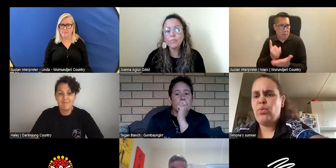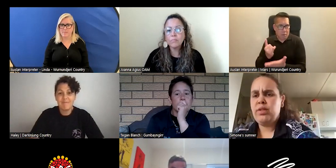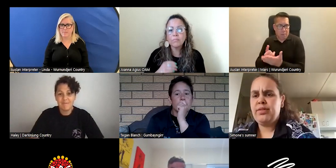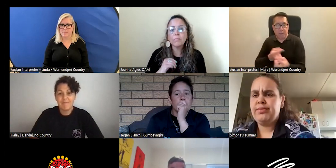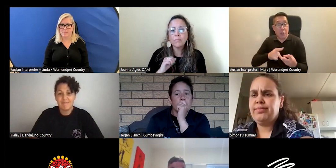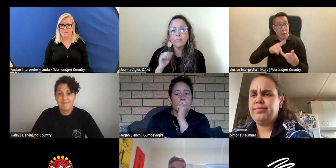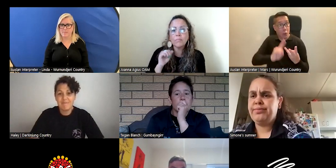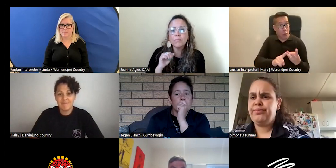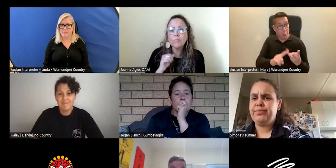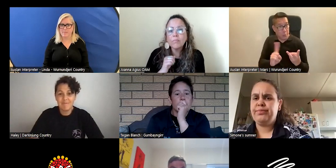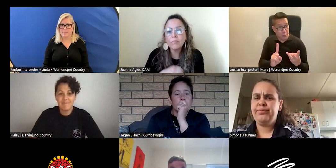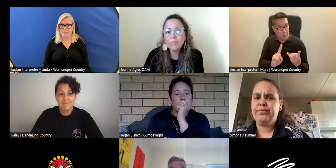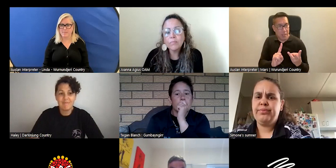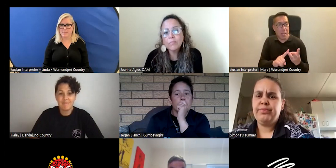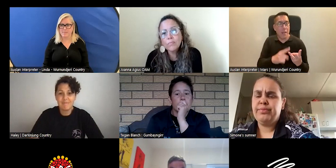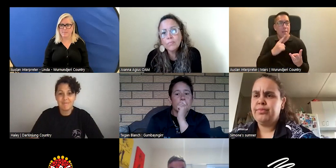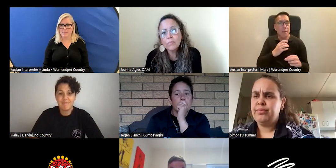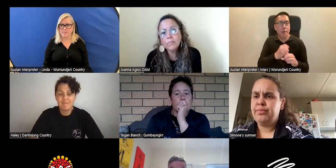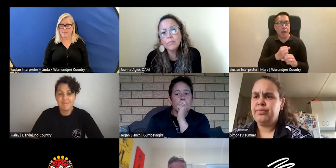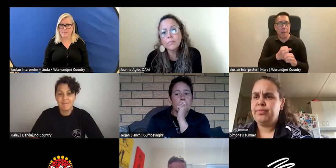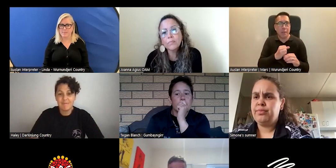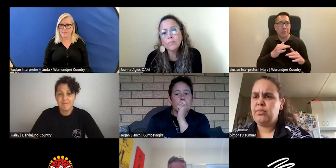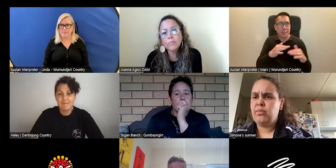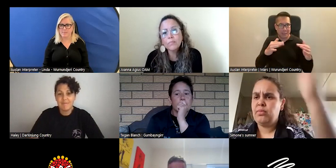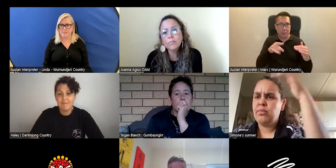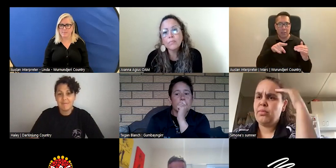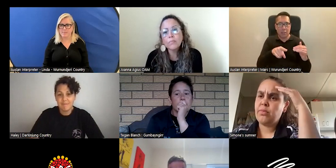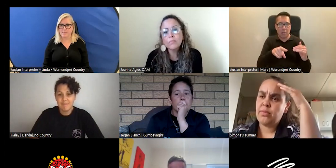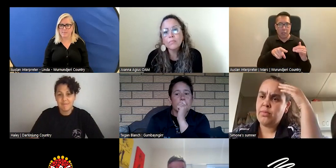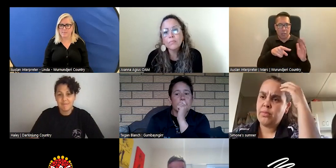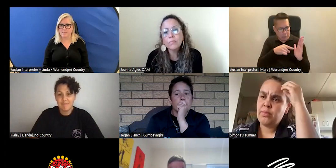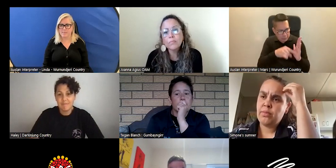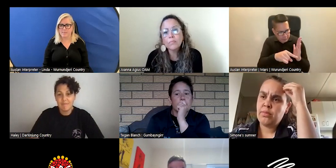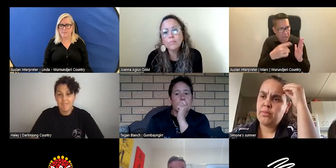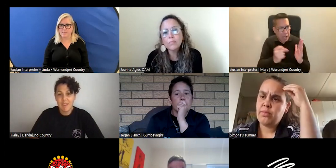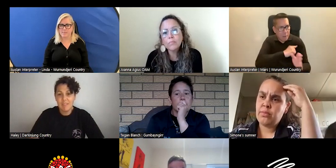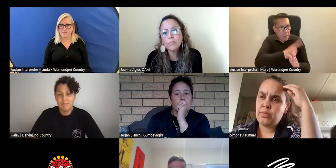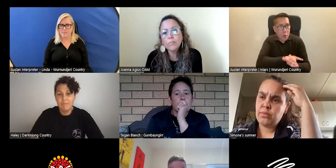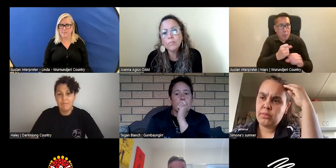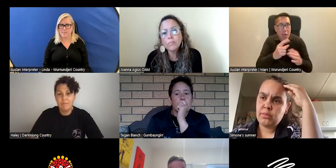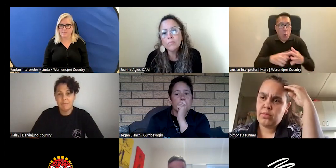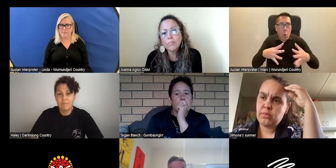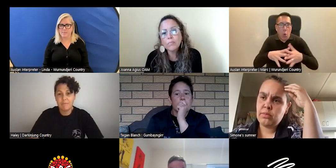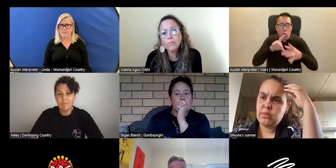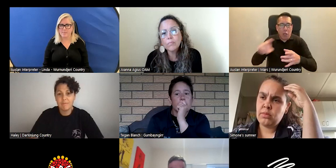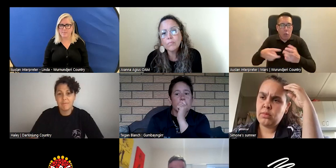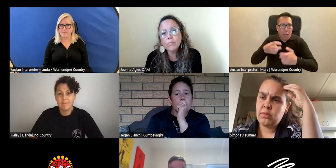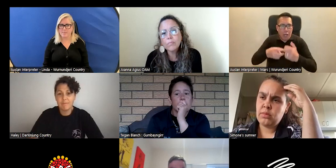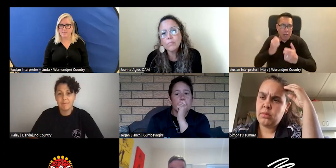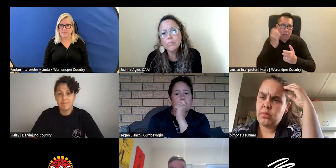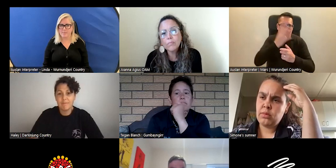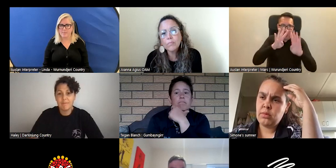3, the Parliament shall, subject to the Constitution, have powers to make laws with respect to the matters relating to Aboriginal and Torres Strait